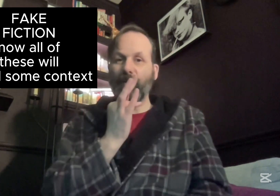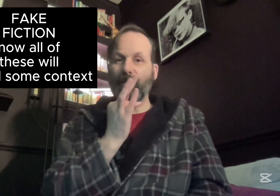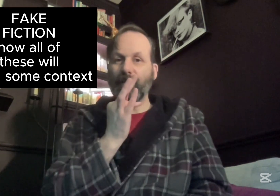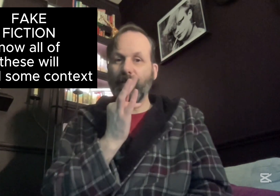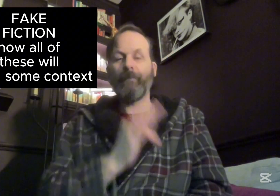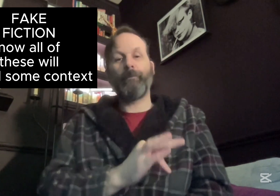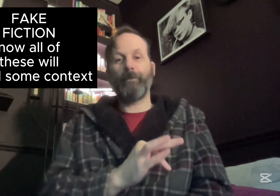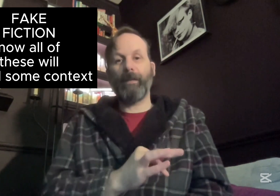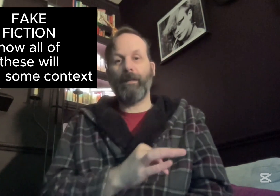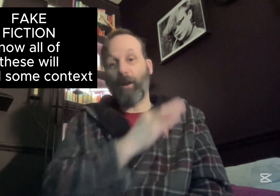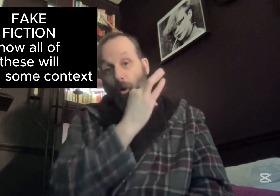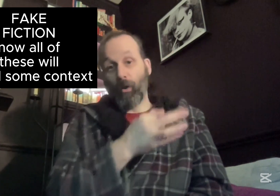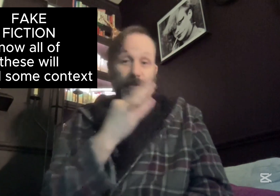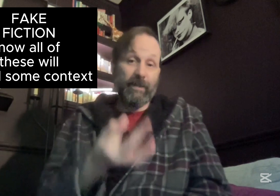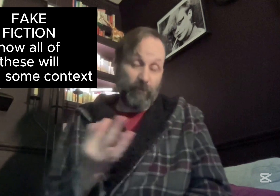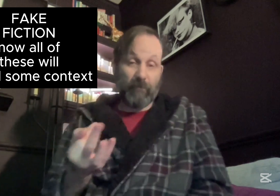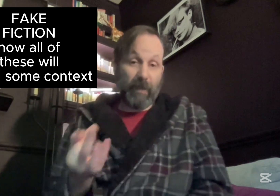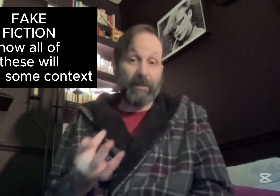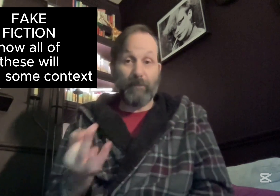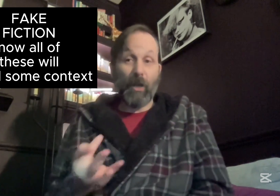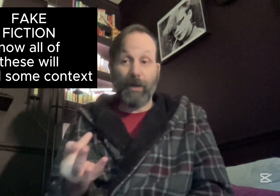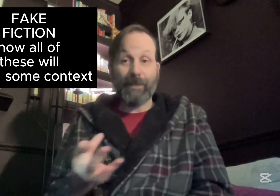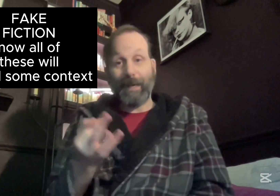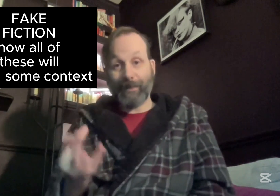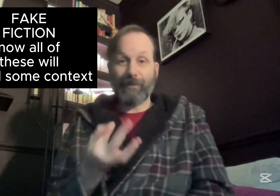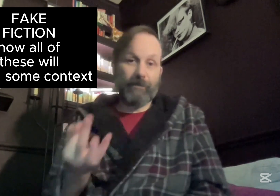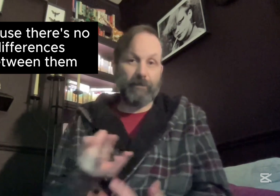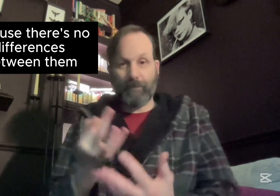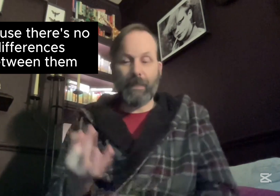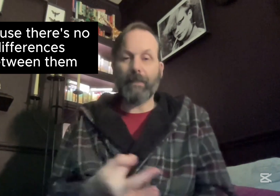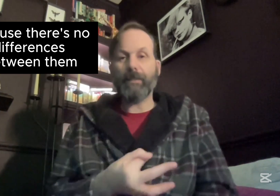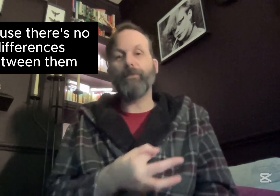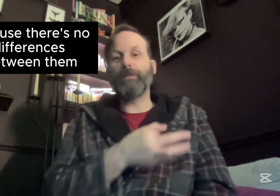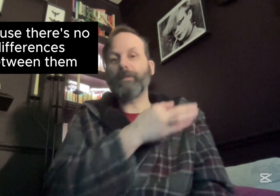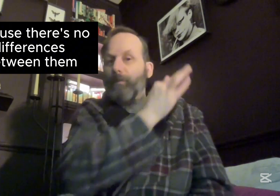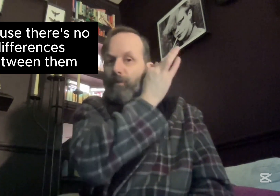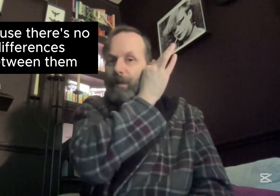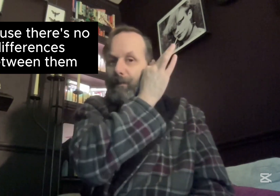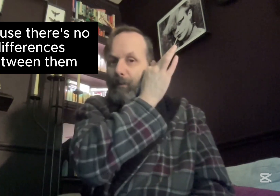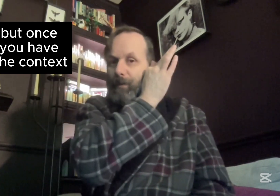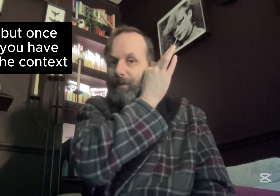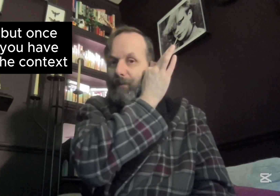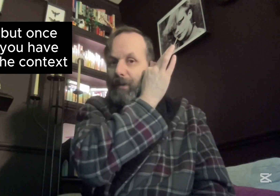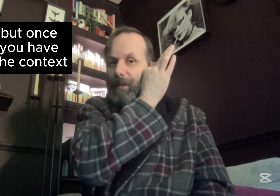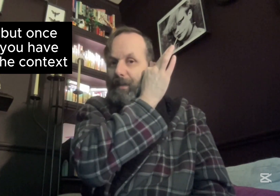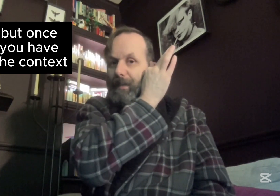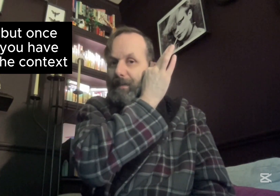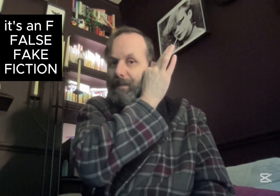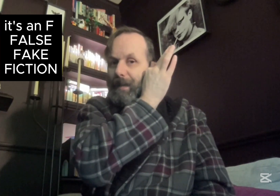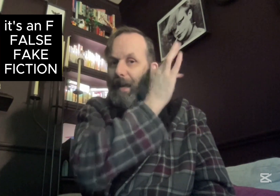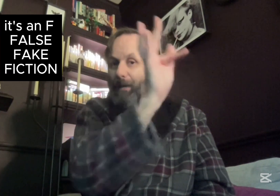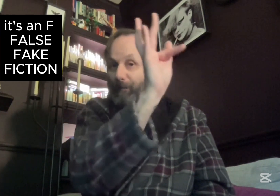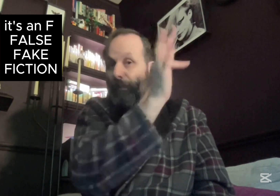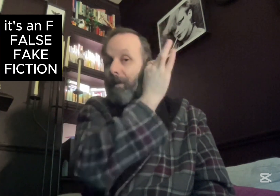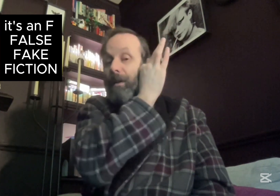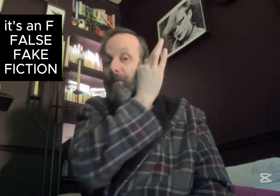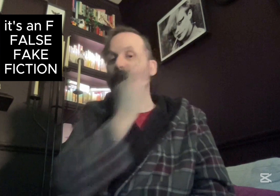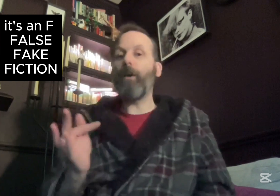fiction. Now, all of these will need some context because there's little differences between them, but once you have the context, it's an F,